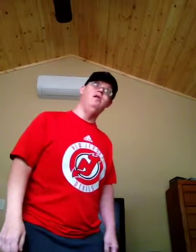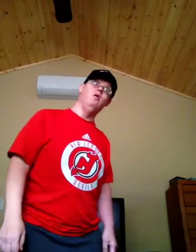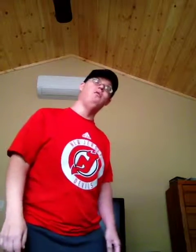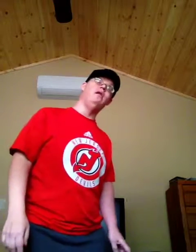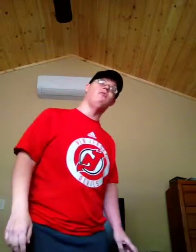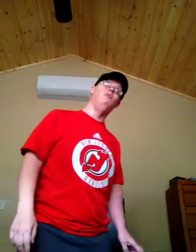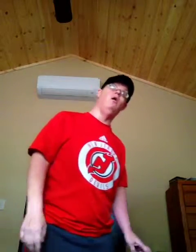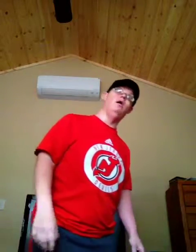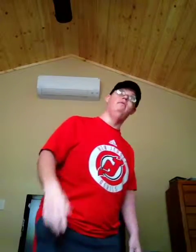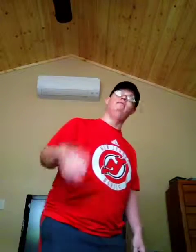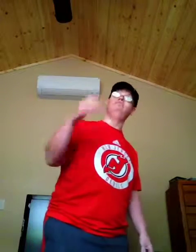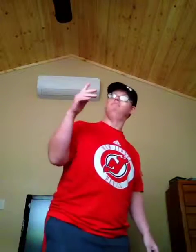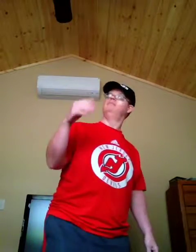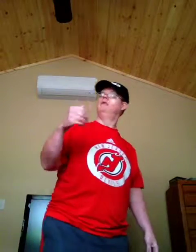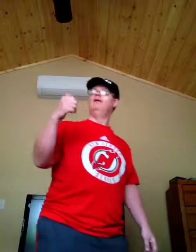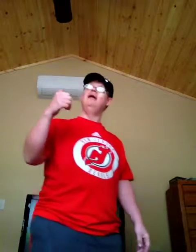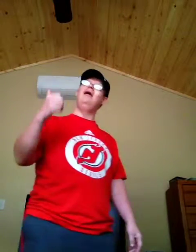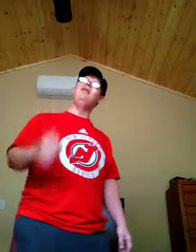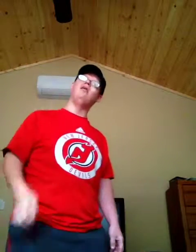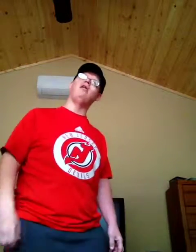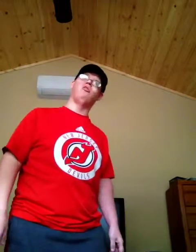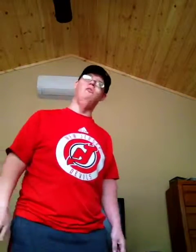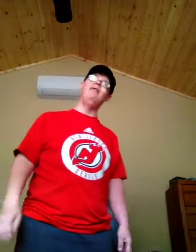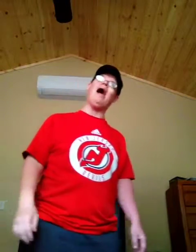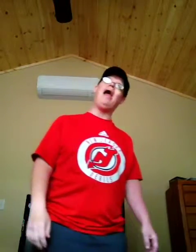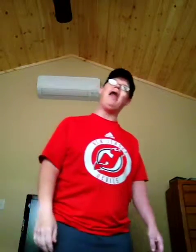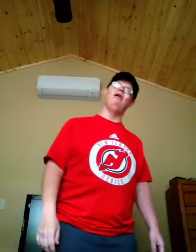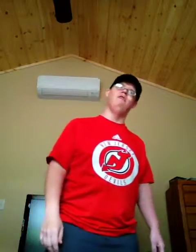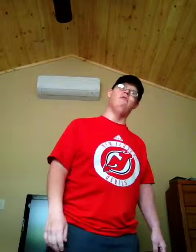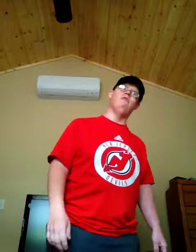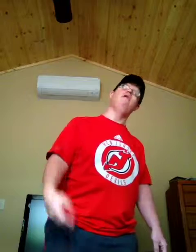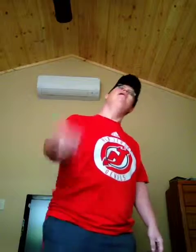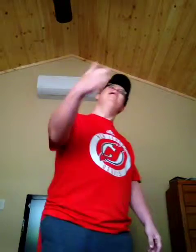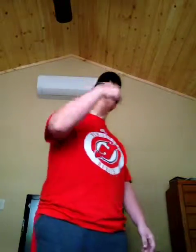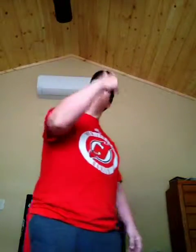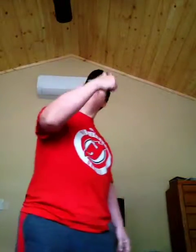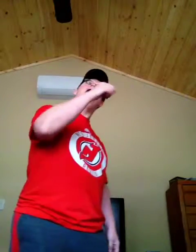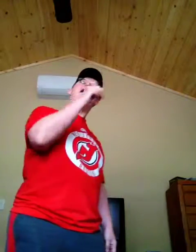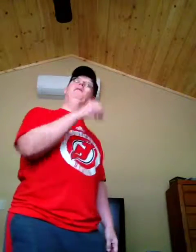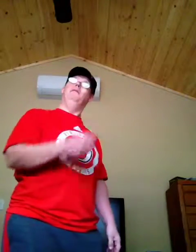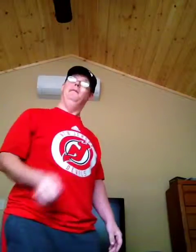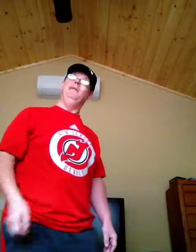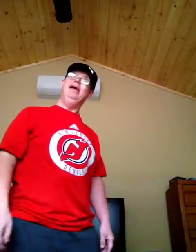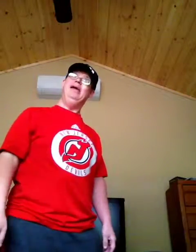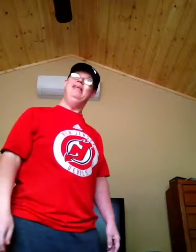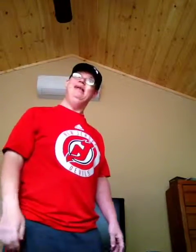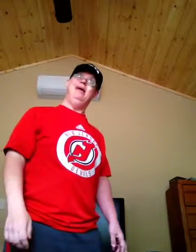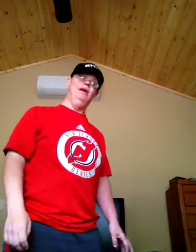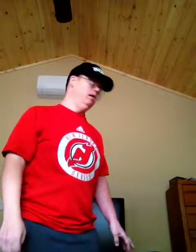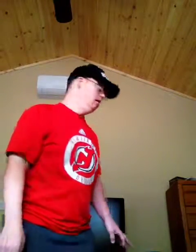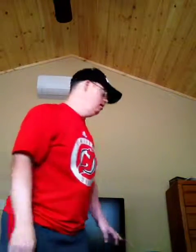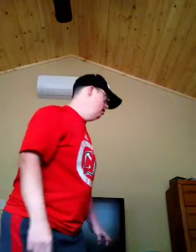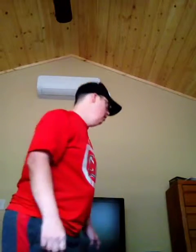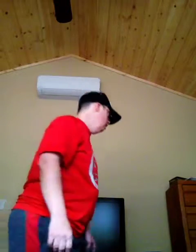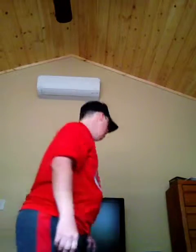know, the next morning, he says to me that I had a girl in my B-E-D.